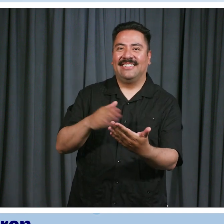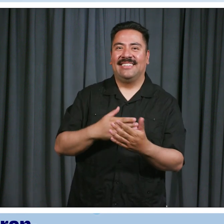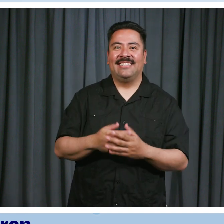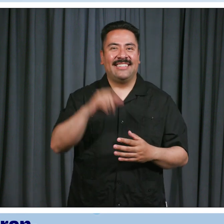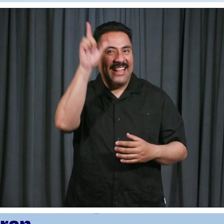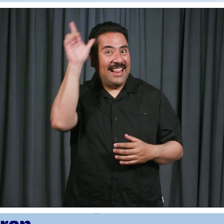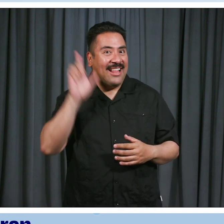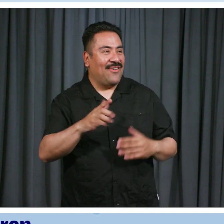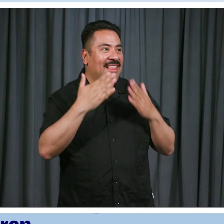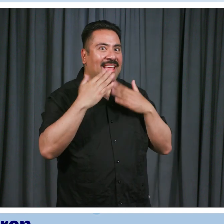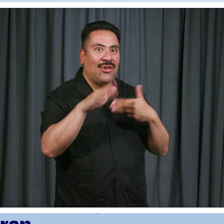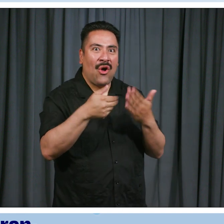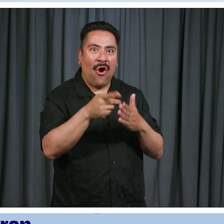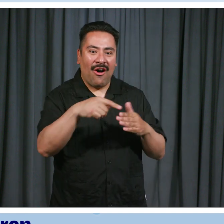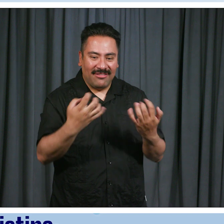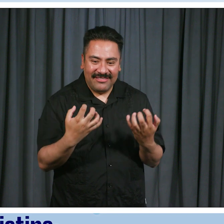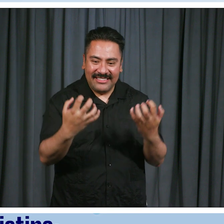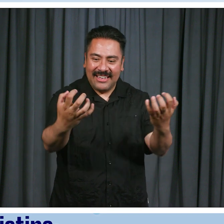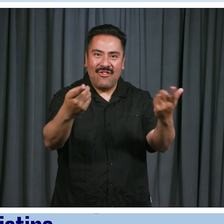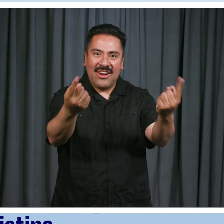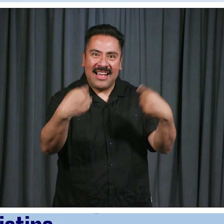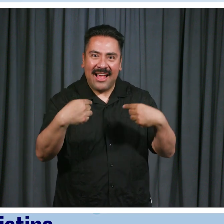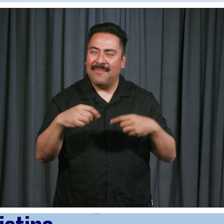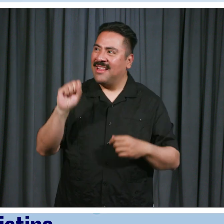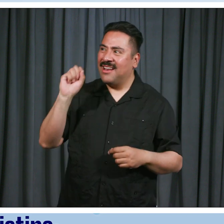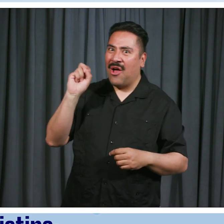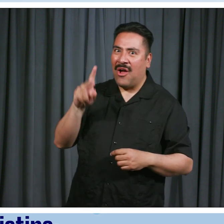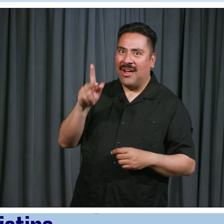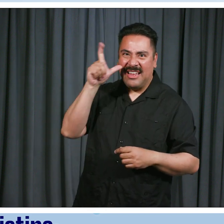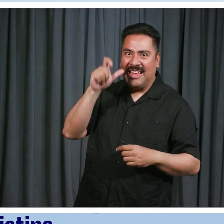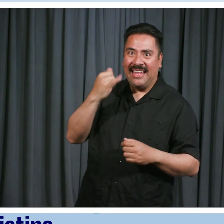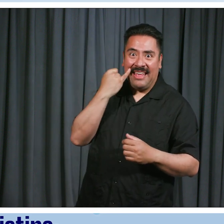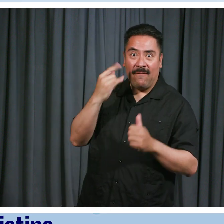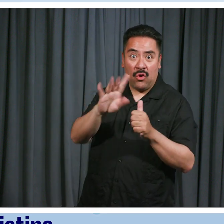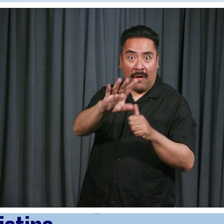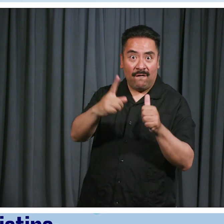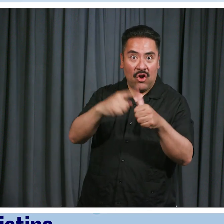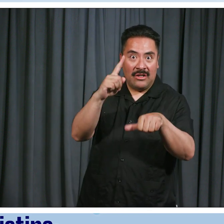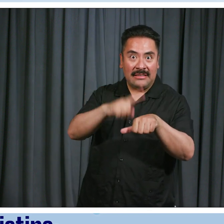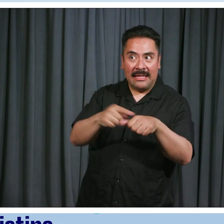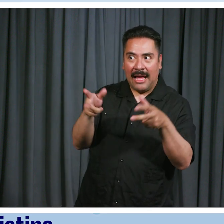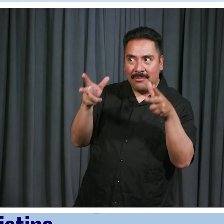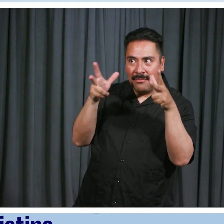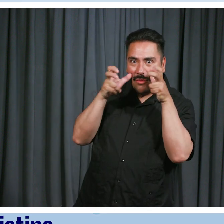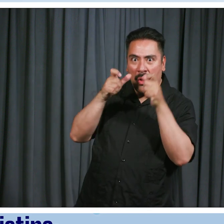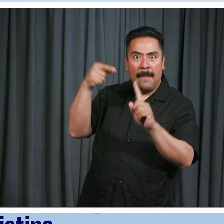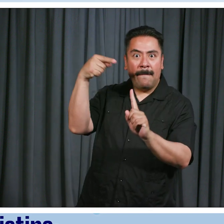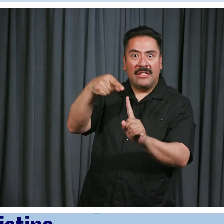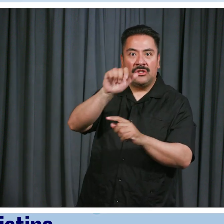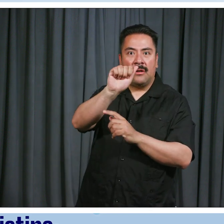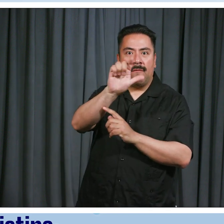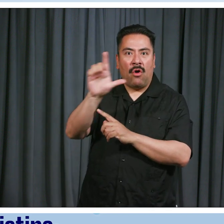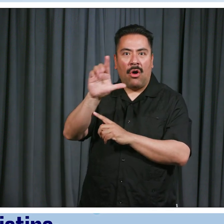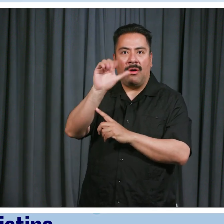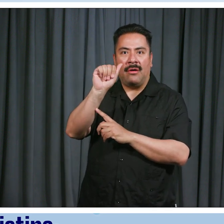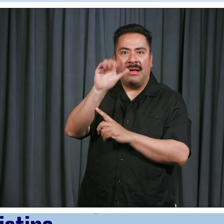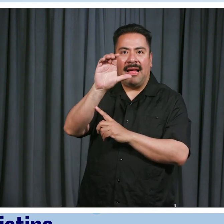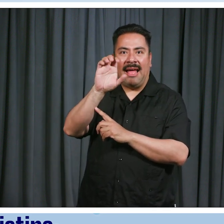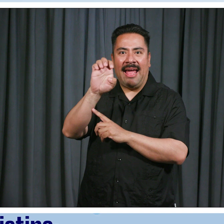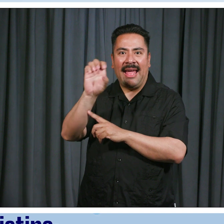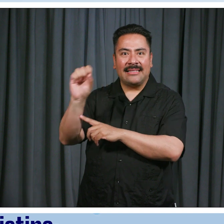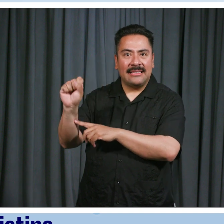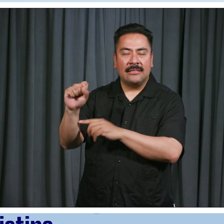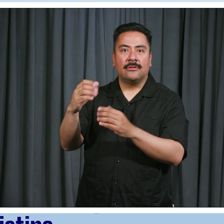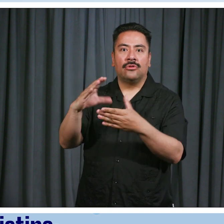Thank you all for being here today. All right, in case this is your first time tuning in, the mission of All Access is to